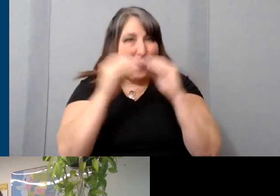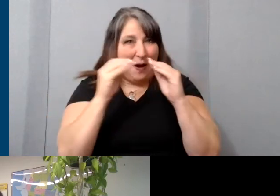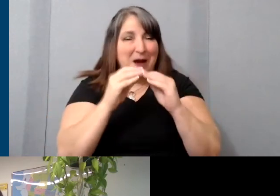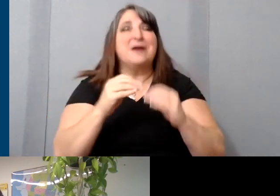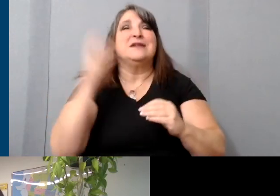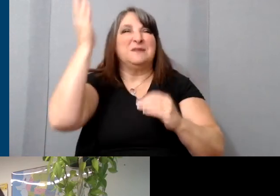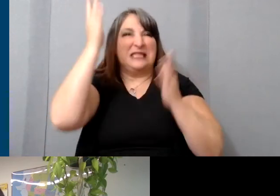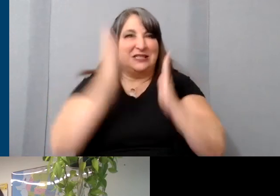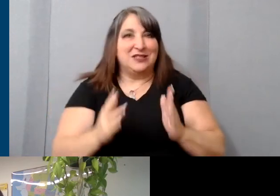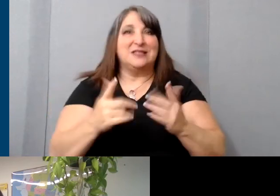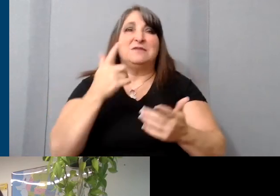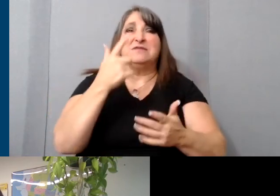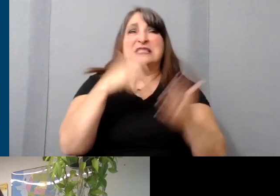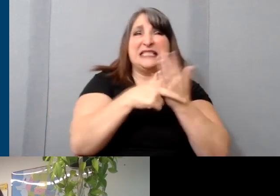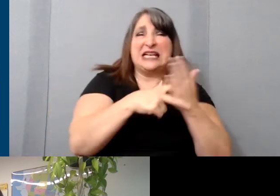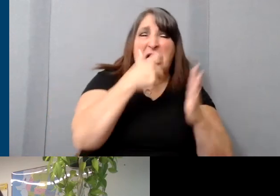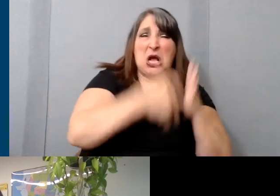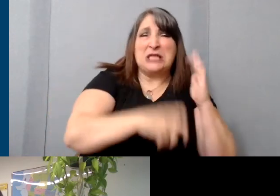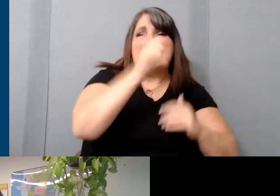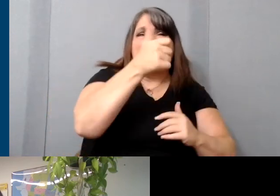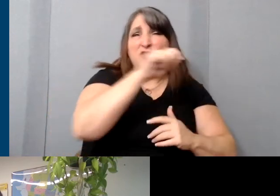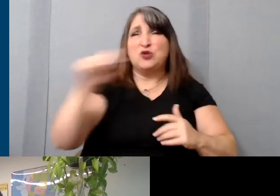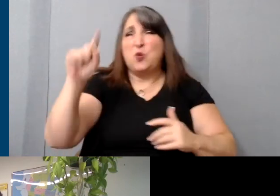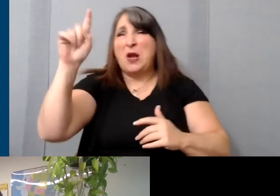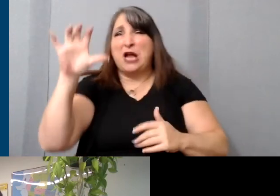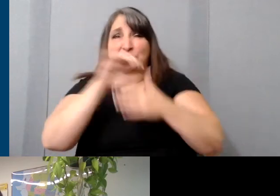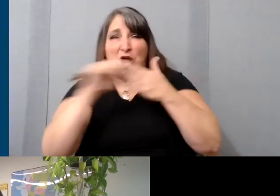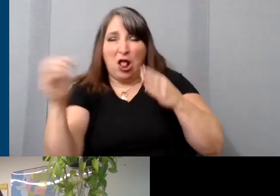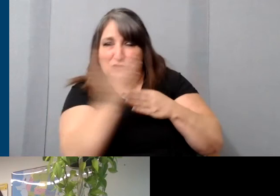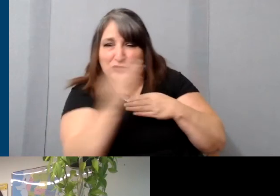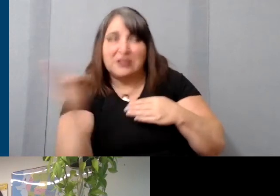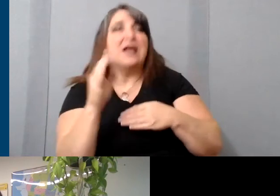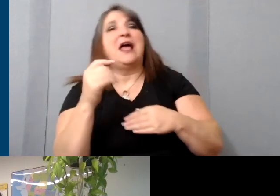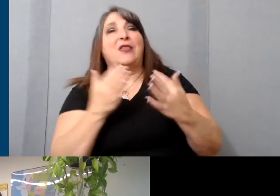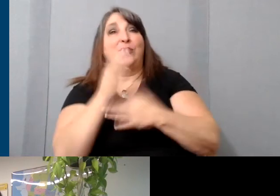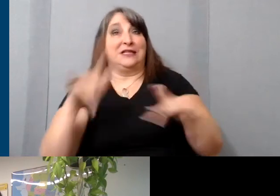ticket prices from $10 to $100. And through these events, we were able to bring in